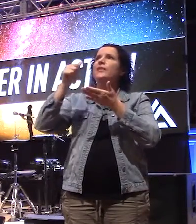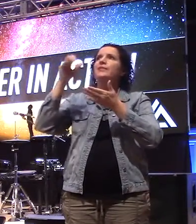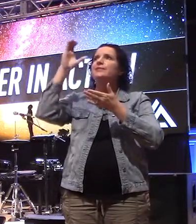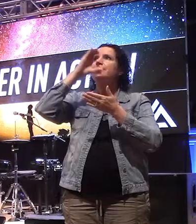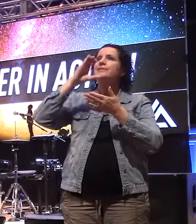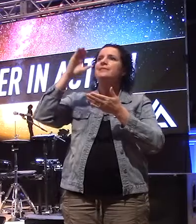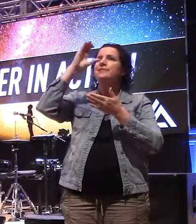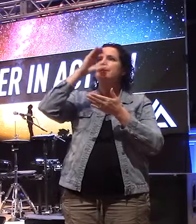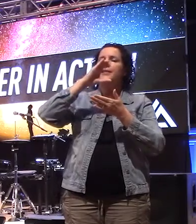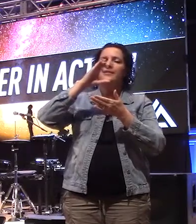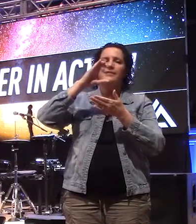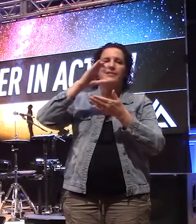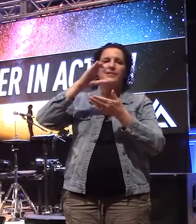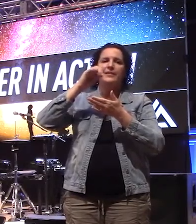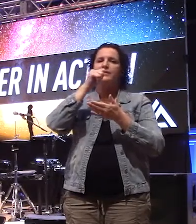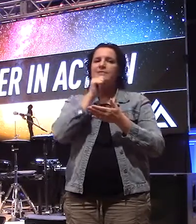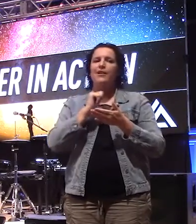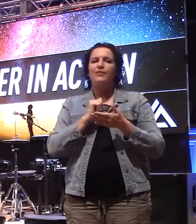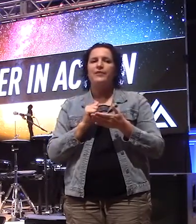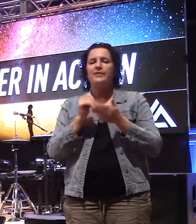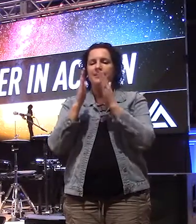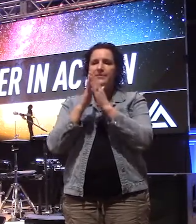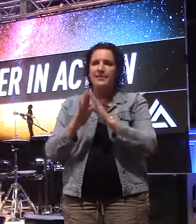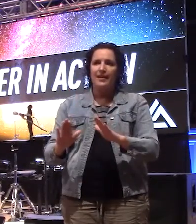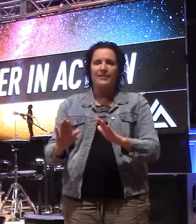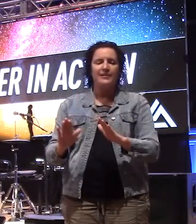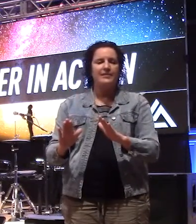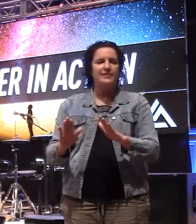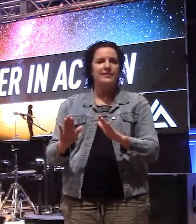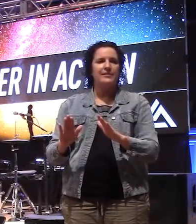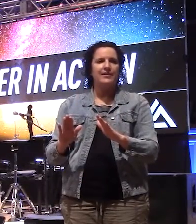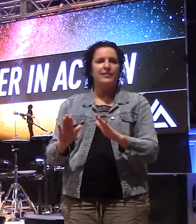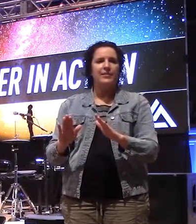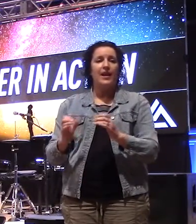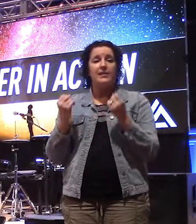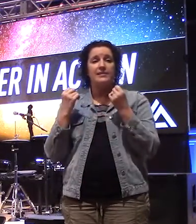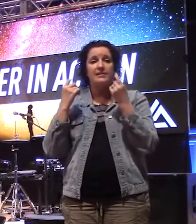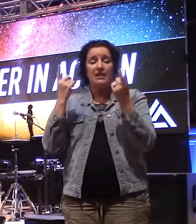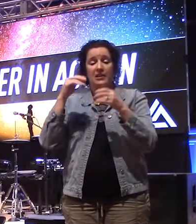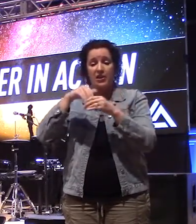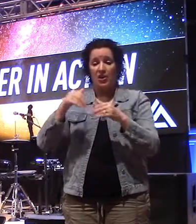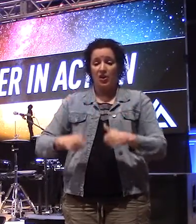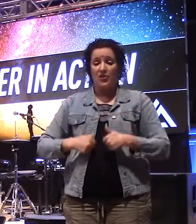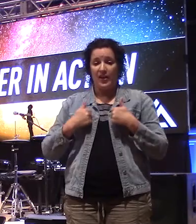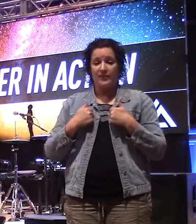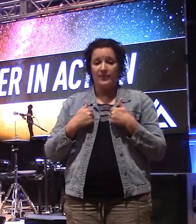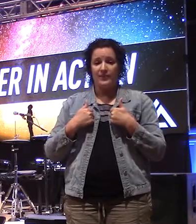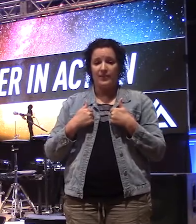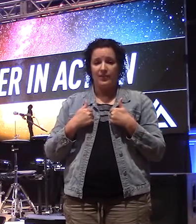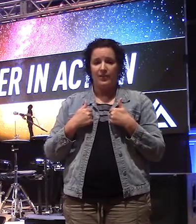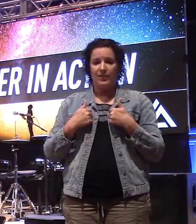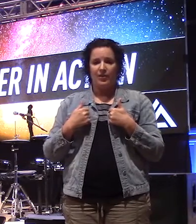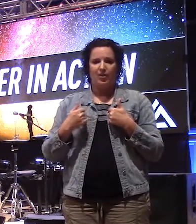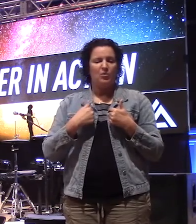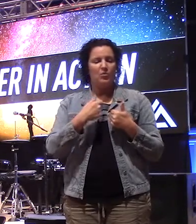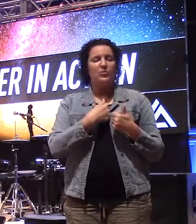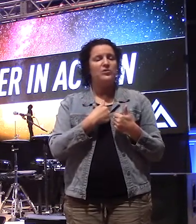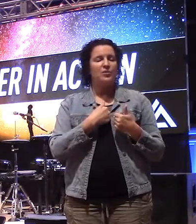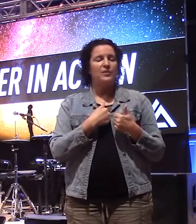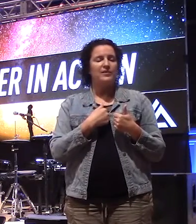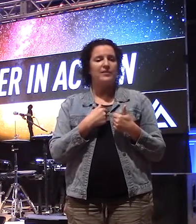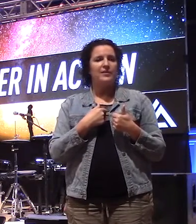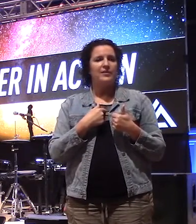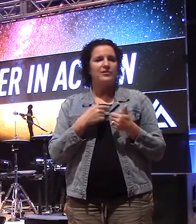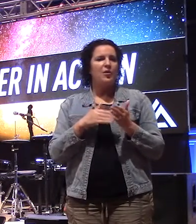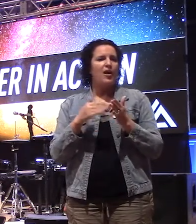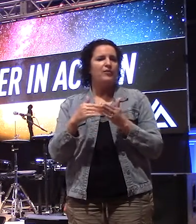does things through suffering and his silence. And suddenly in our life, and so we resist what God wants. And